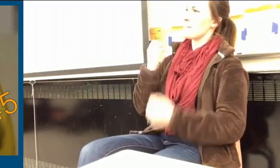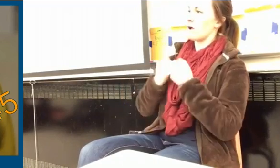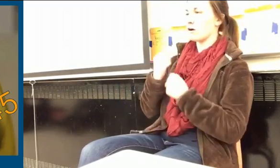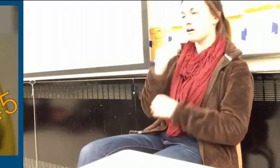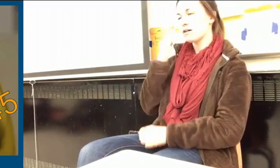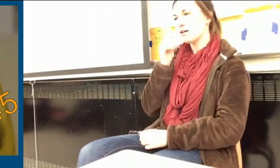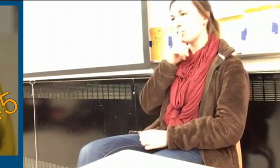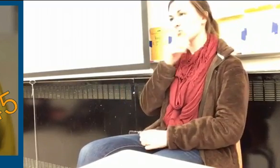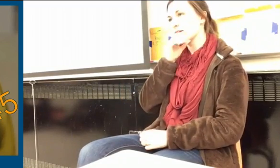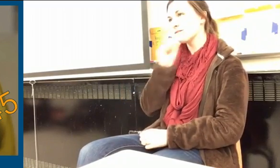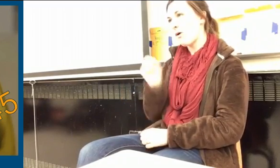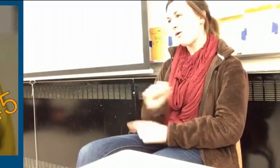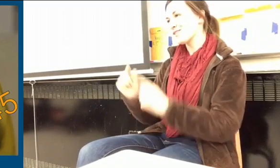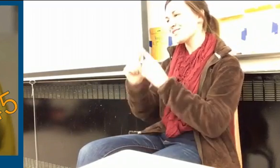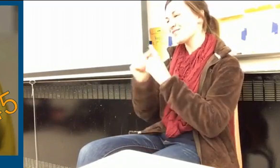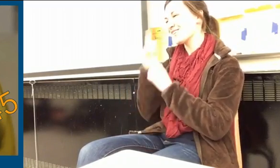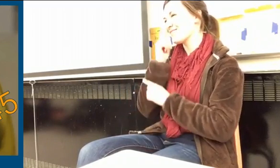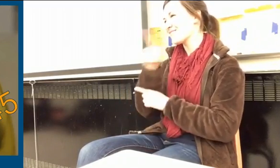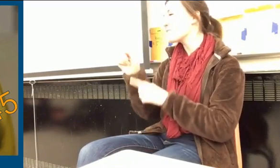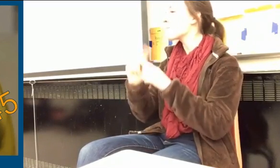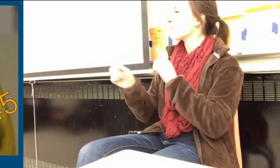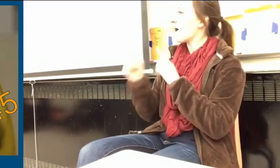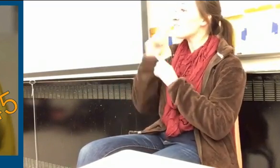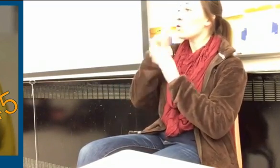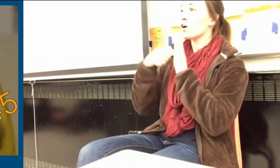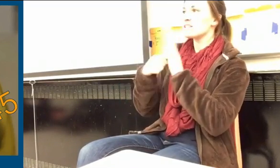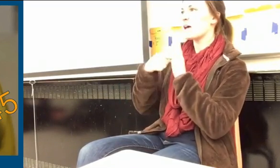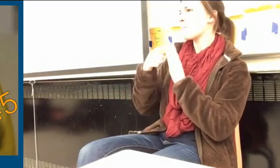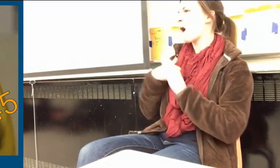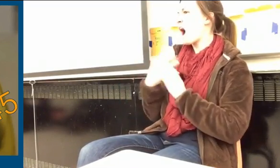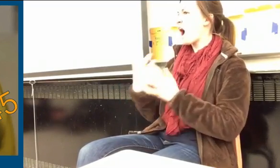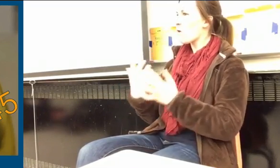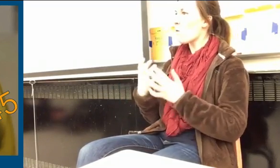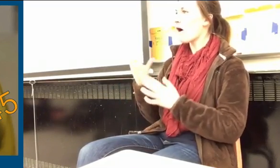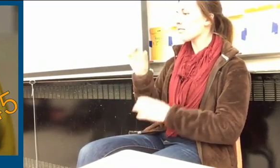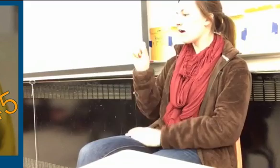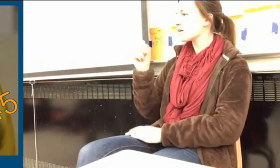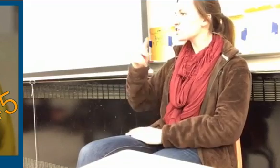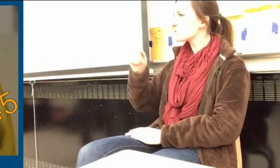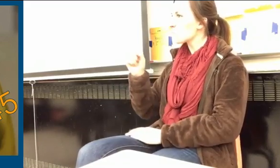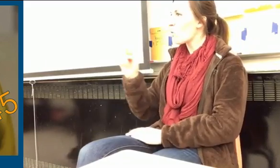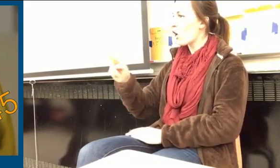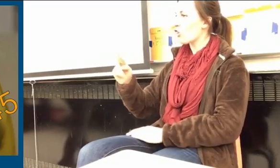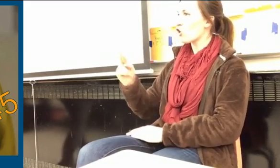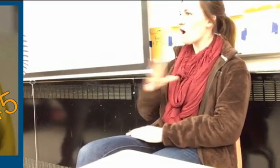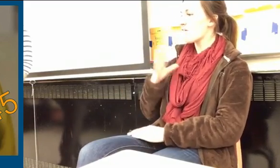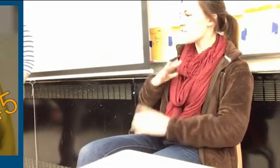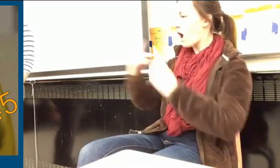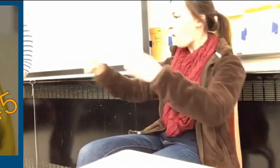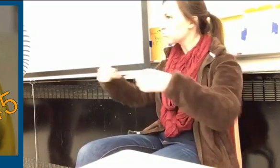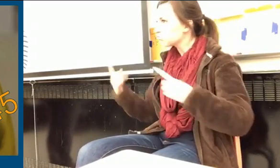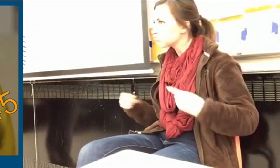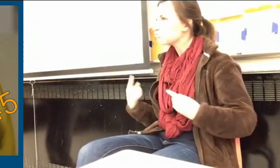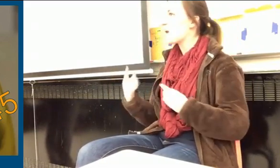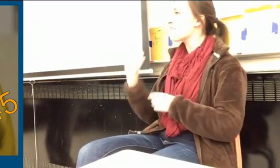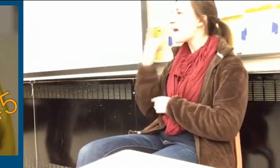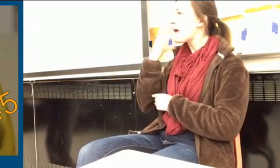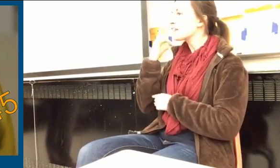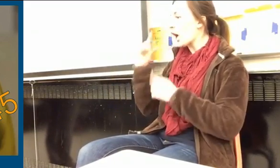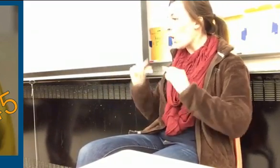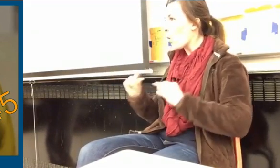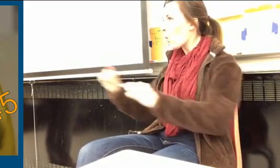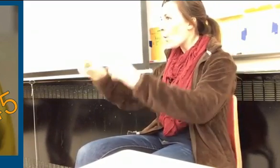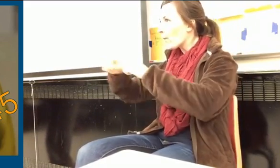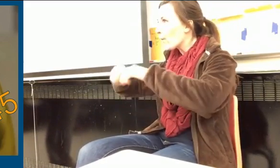guys, but if I like, for example, I get like custom spoilers, let's say I get some like cool underlighting, is that going